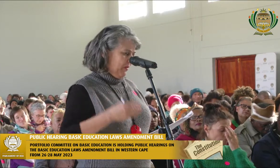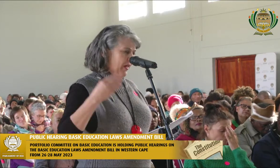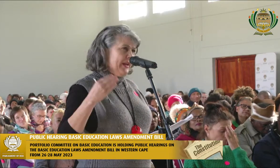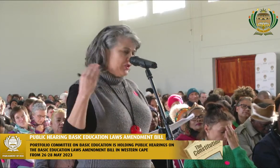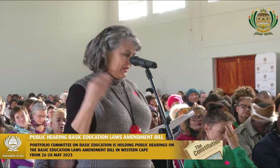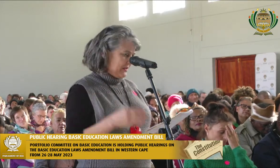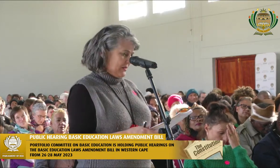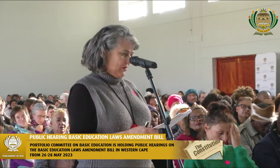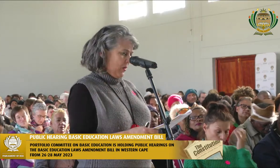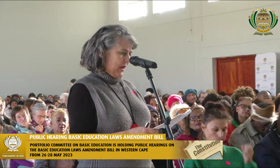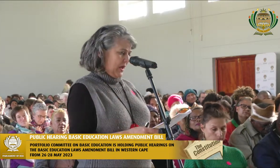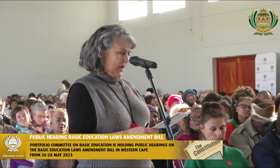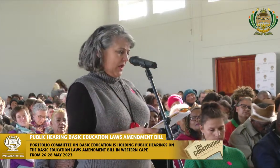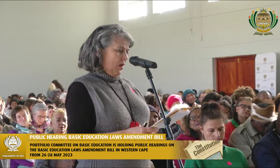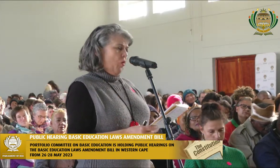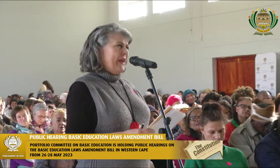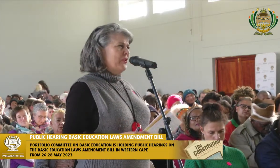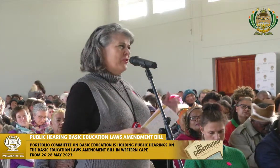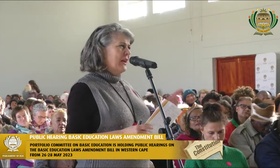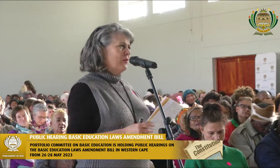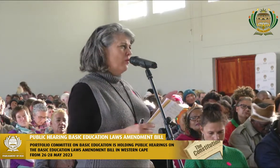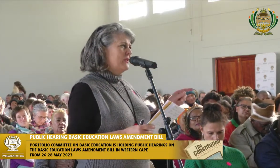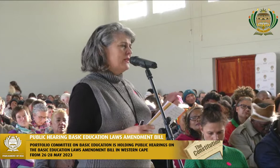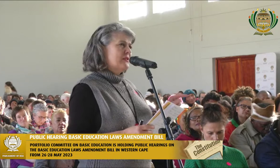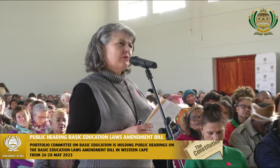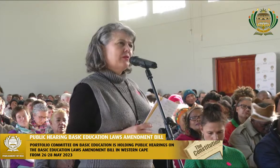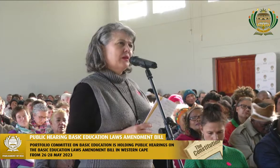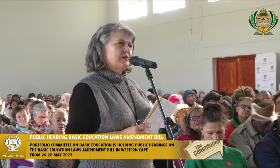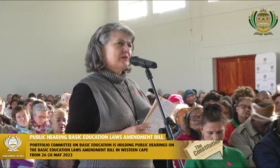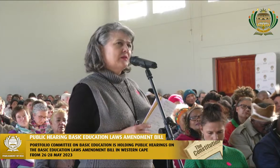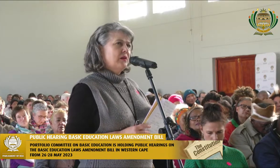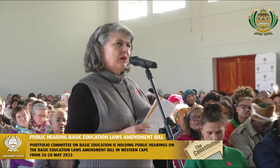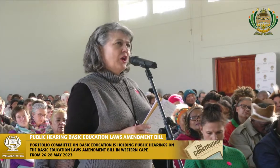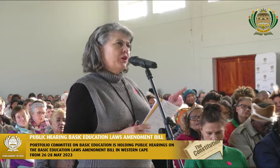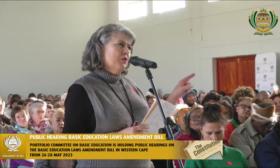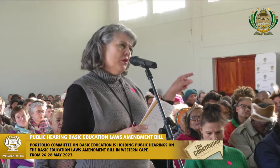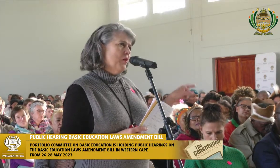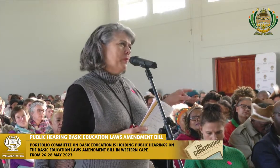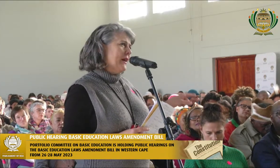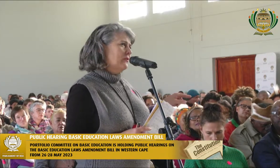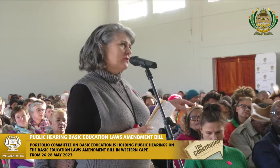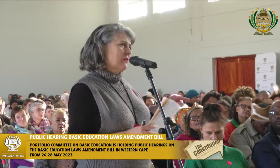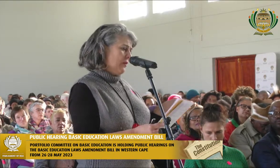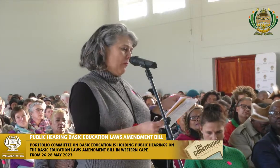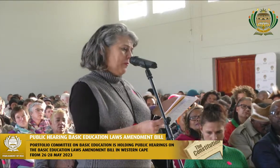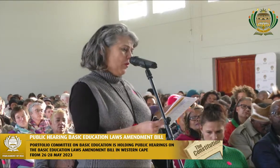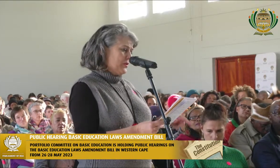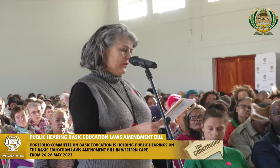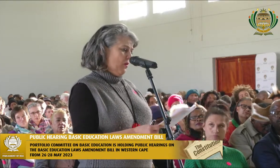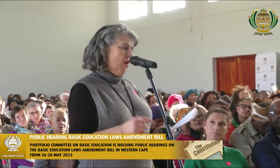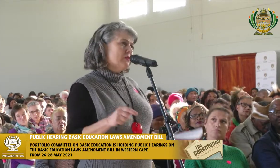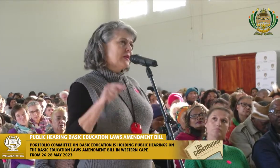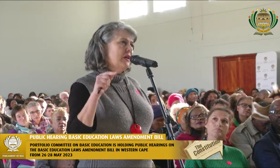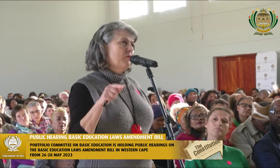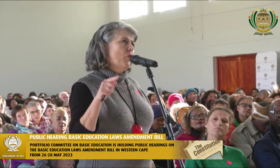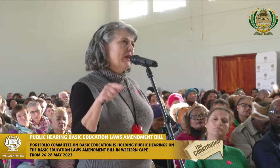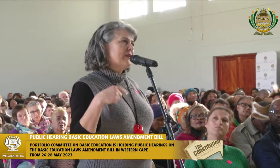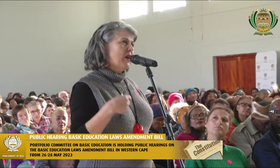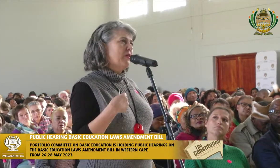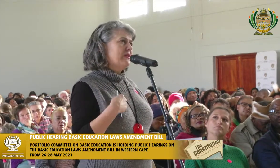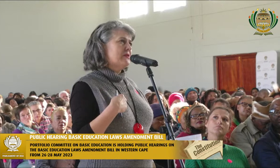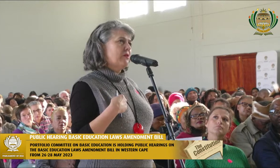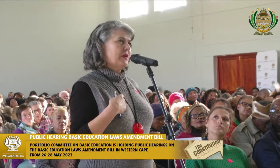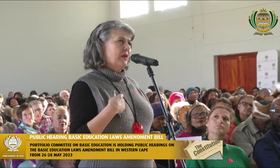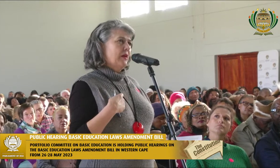horrible people. They chased us away. Where did you get all these history things? You go back to Cyril Ramaphosa and you ask him,